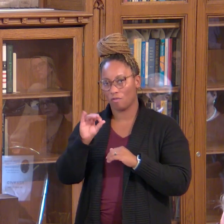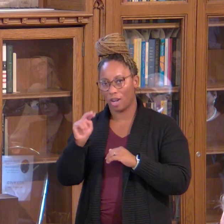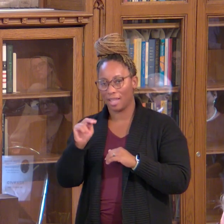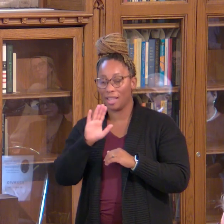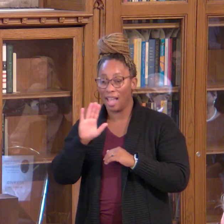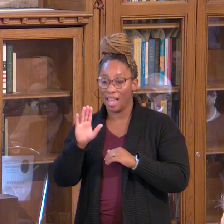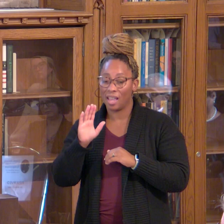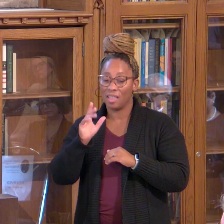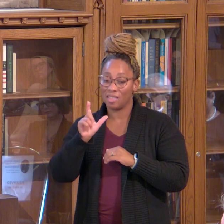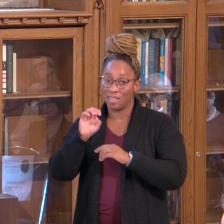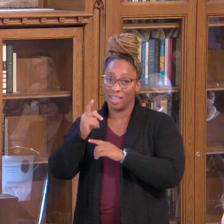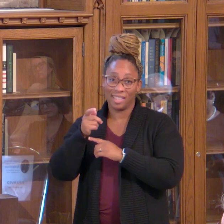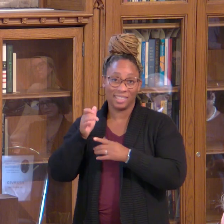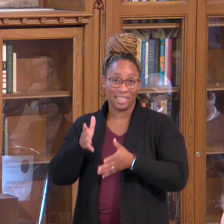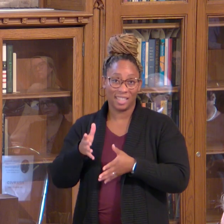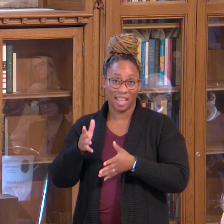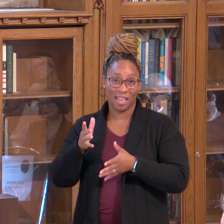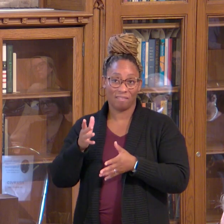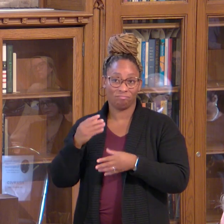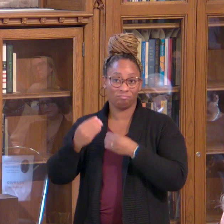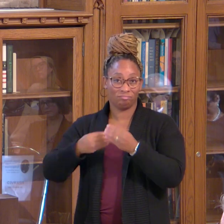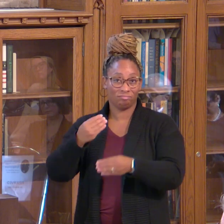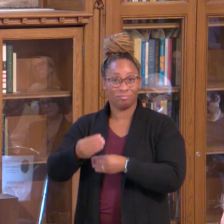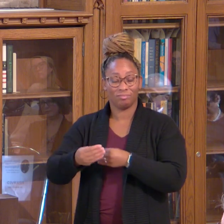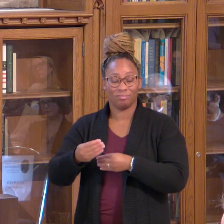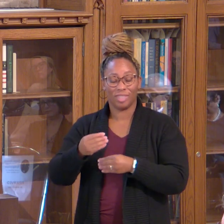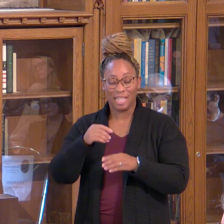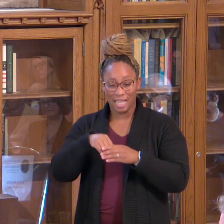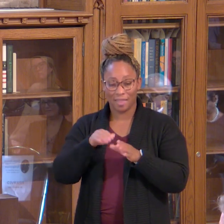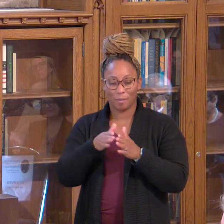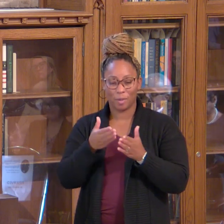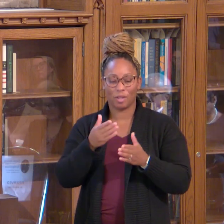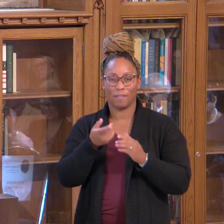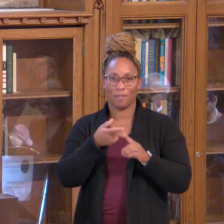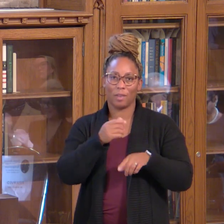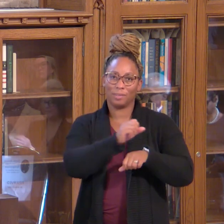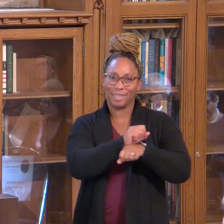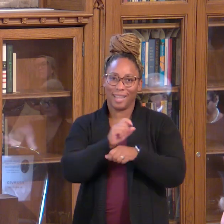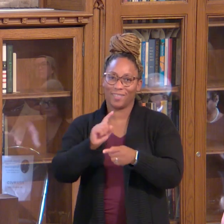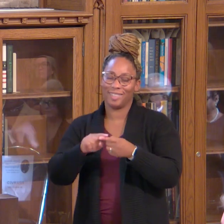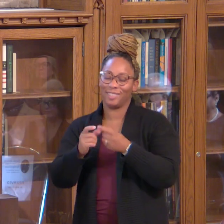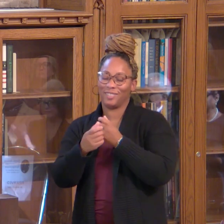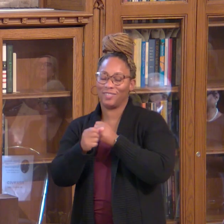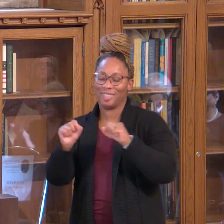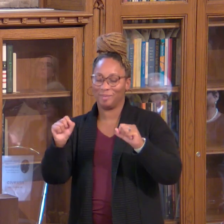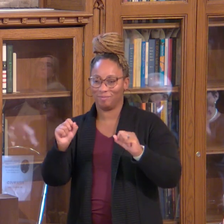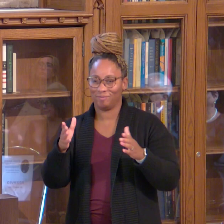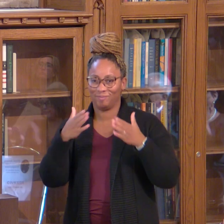Legacy he left to Us From Slavery to Freedom thank you